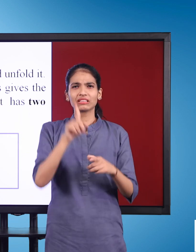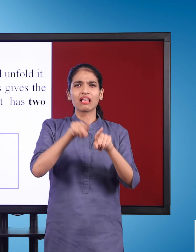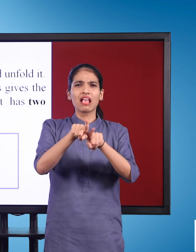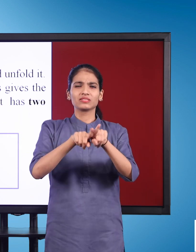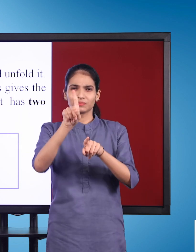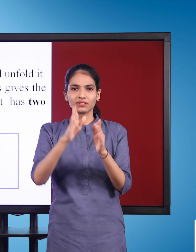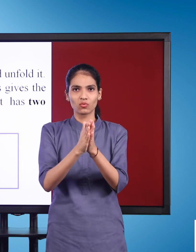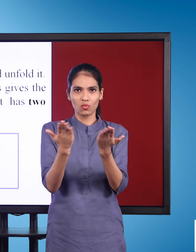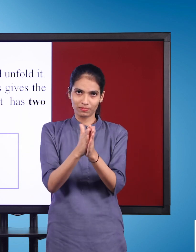A and B.